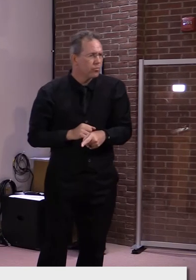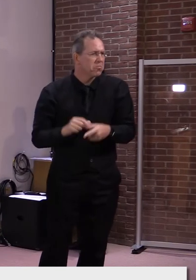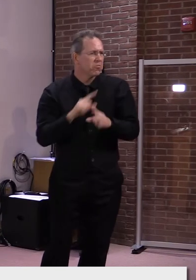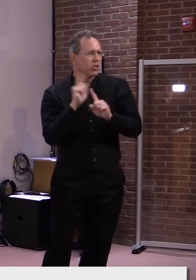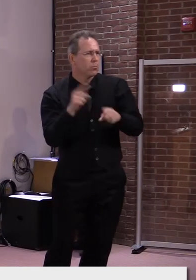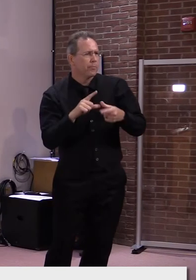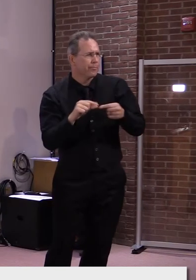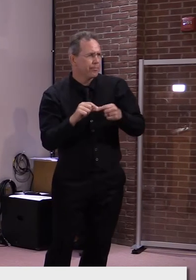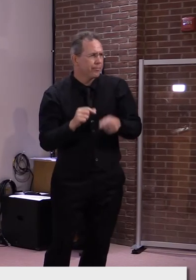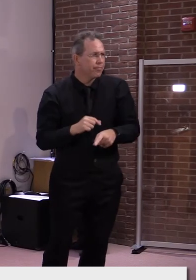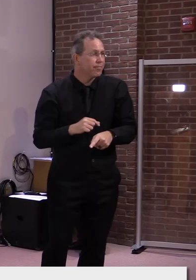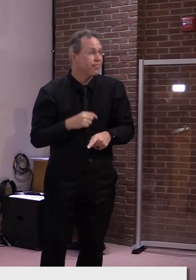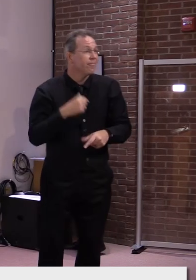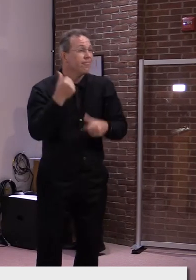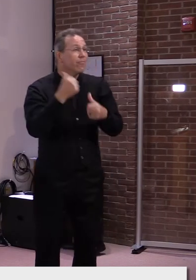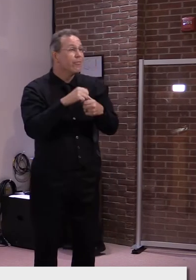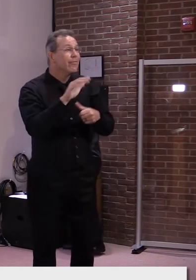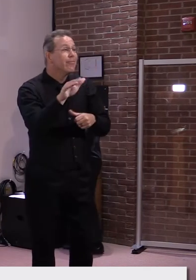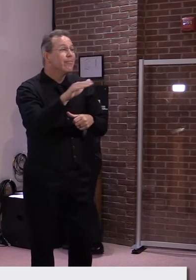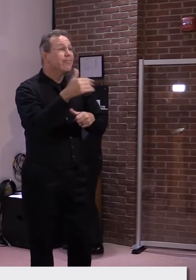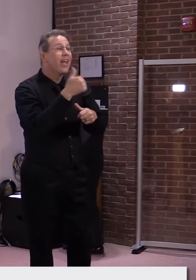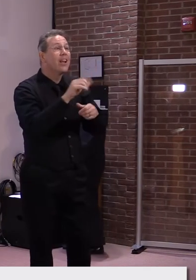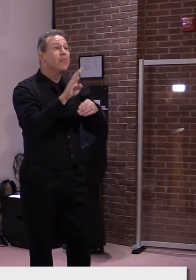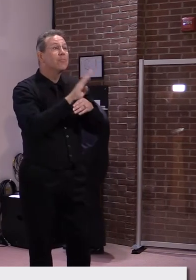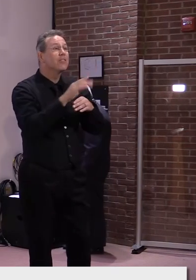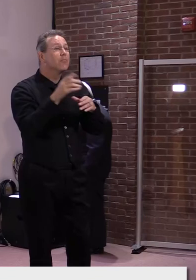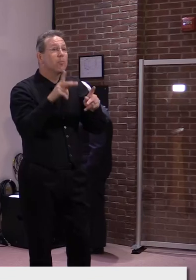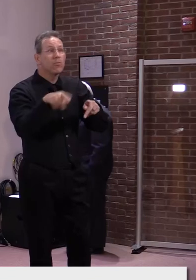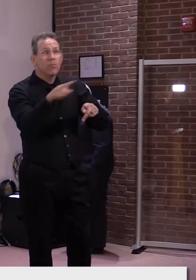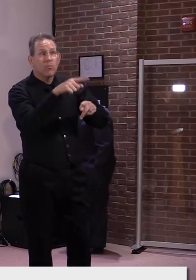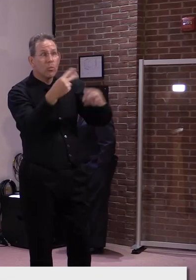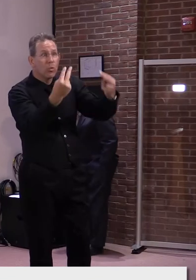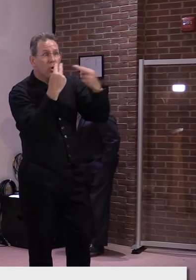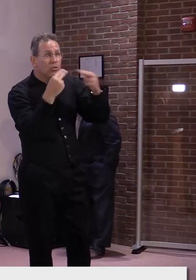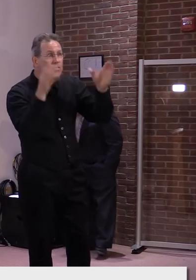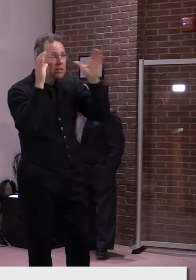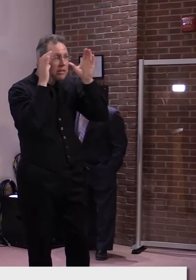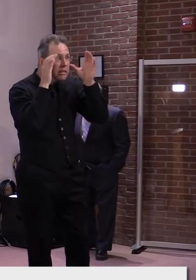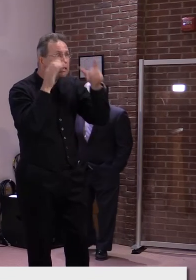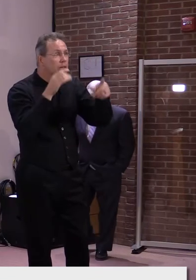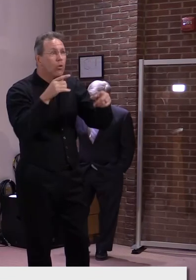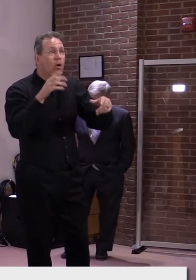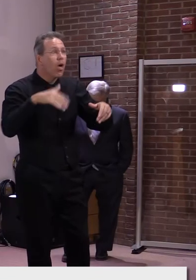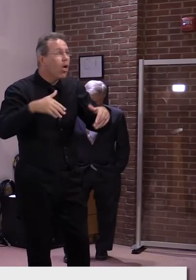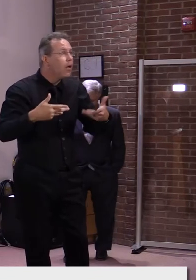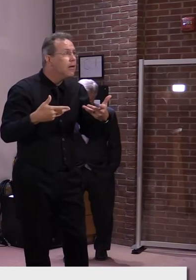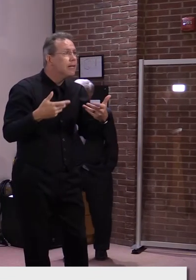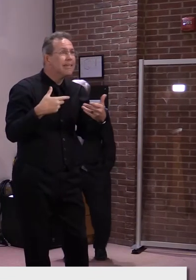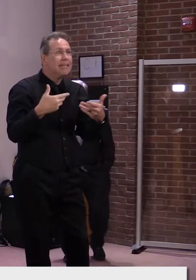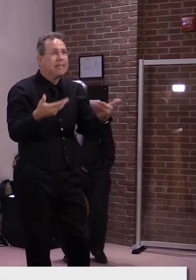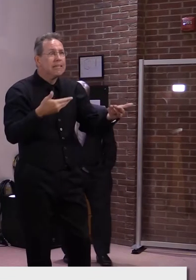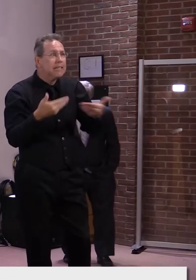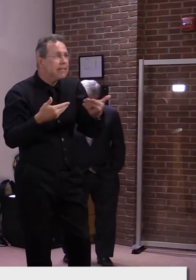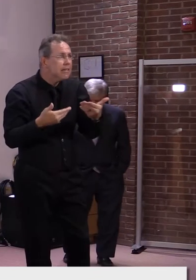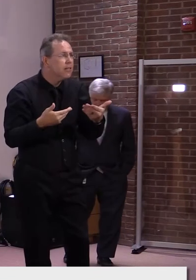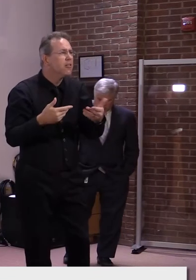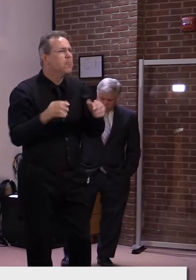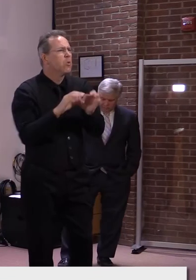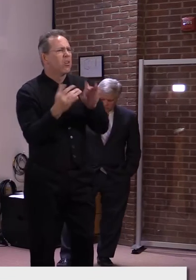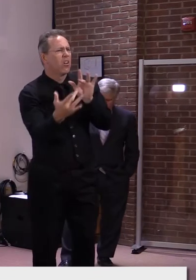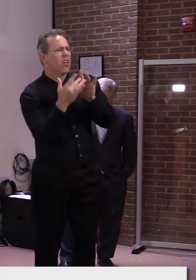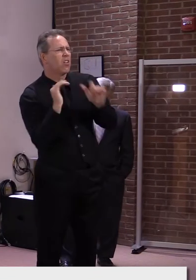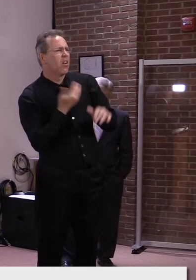employers that are out there. If you haven't already done so, certainly connect with our Workforce Development